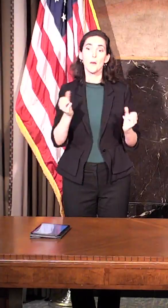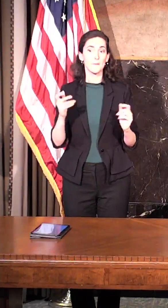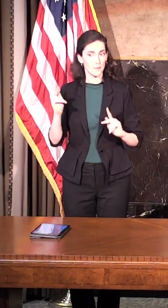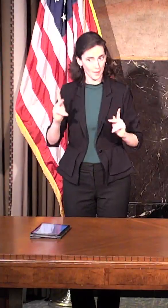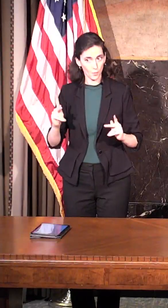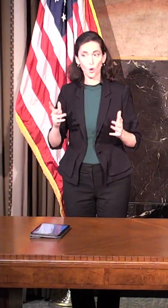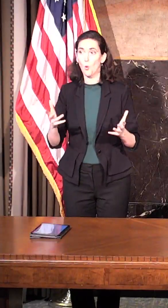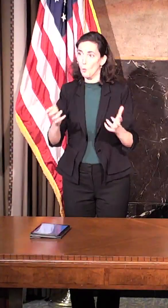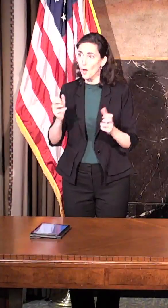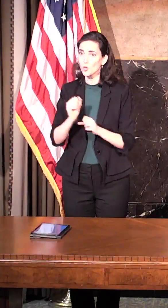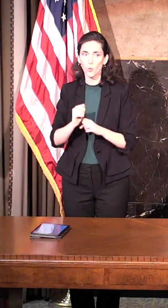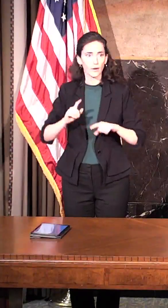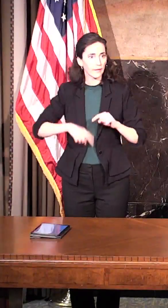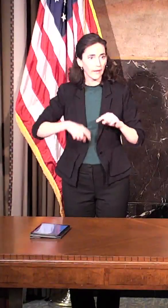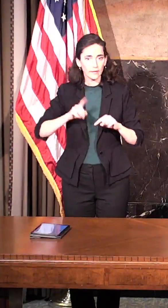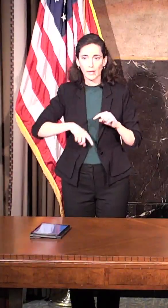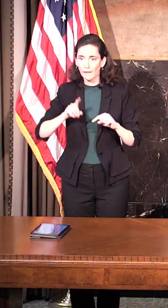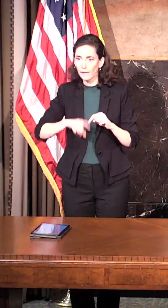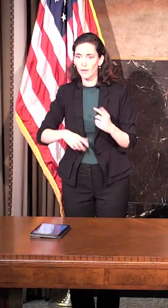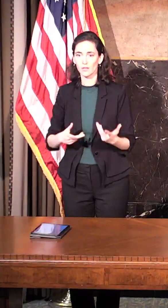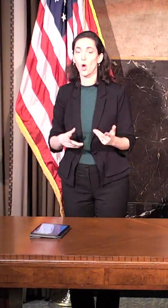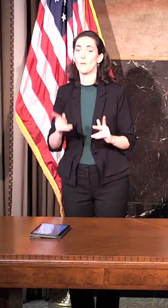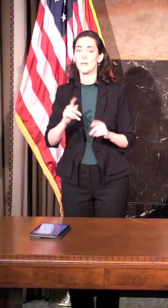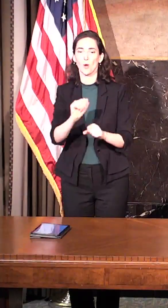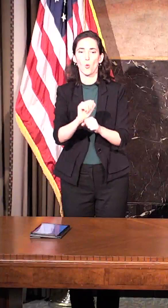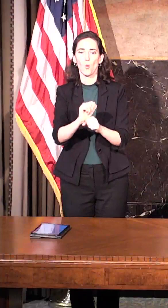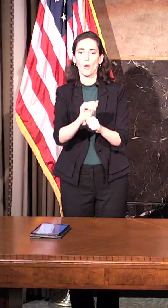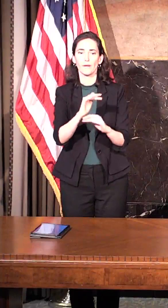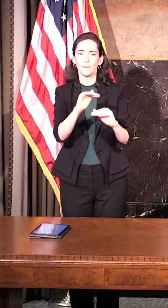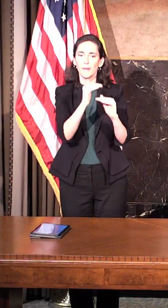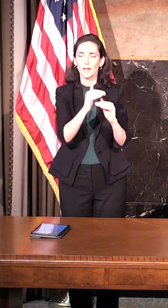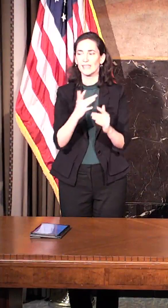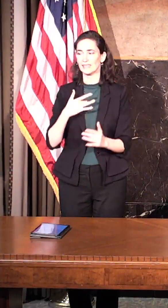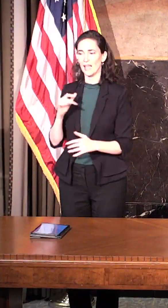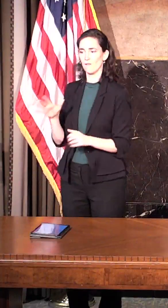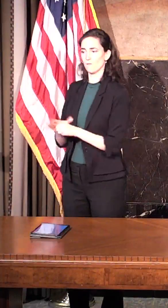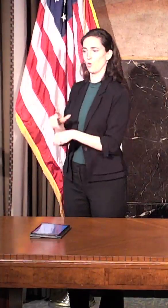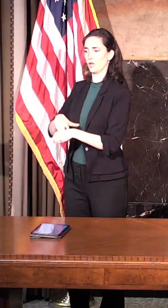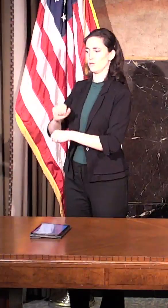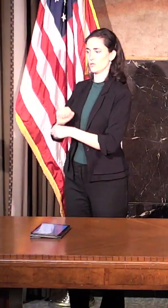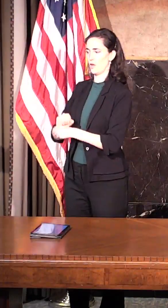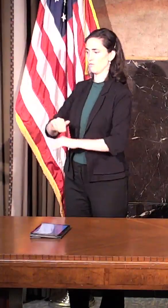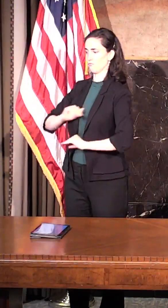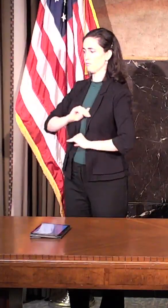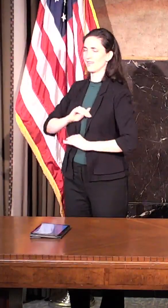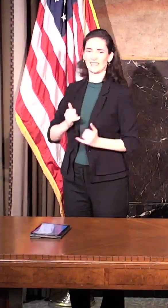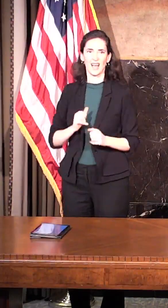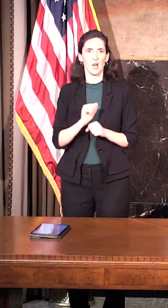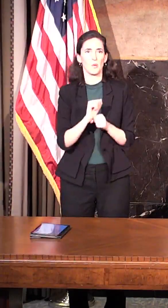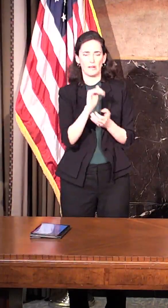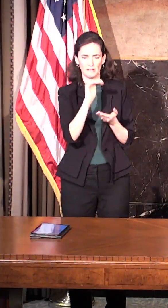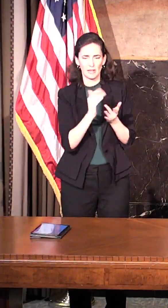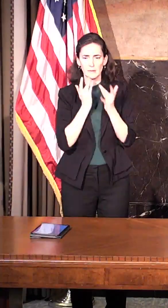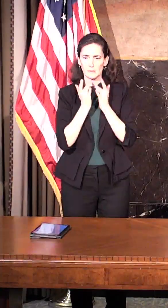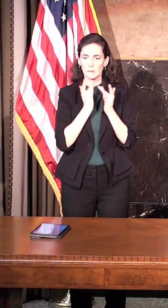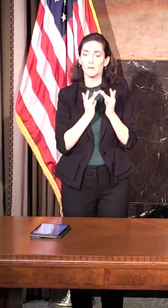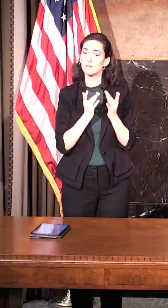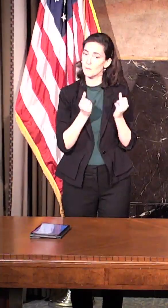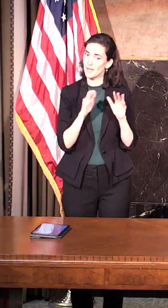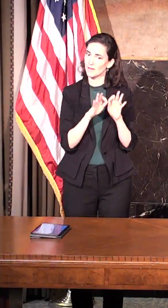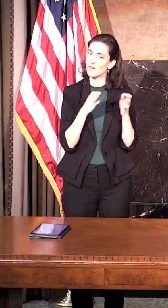want to be and need to be, and some people are underemployed. We've got a lot of families. But that's just a measure of how things are, in